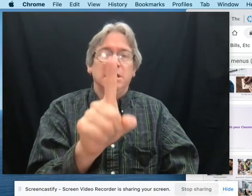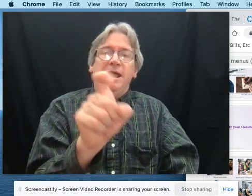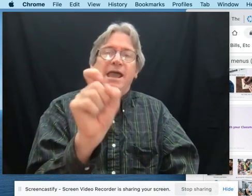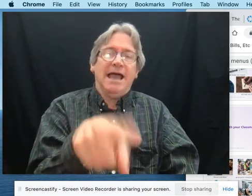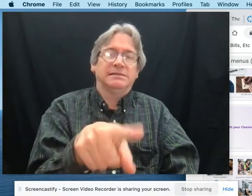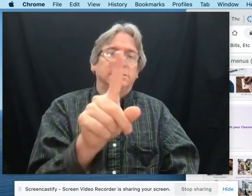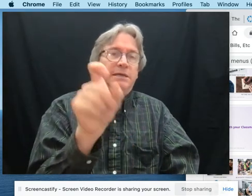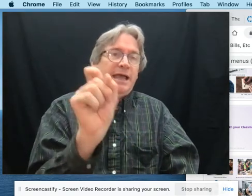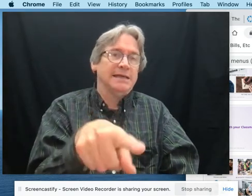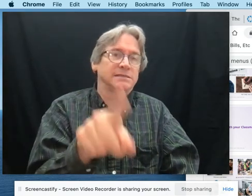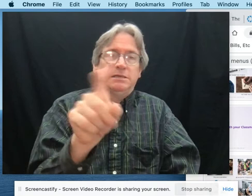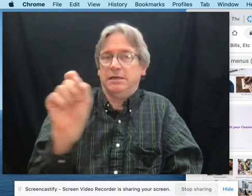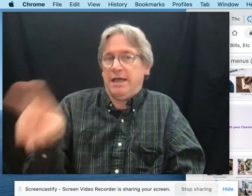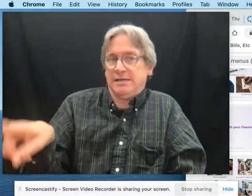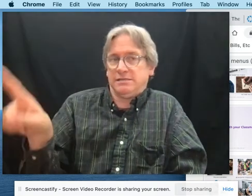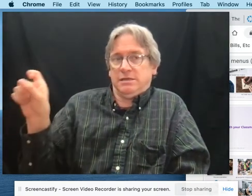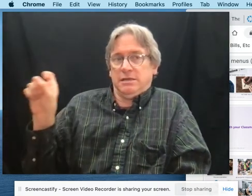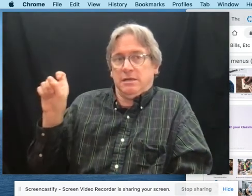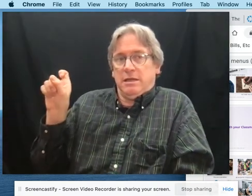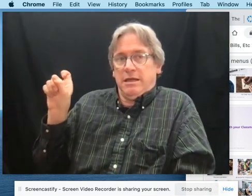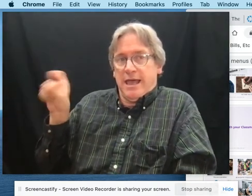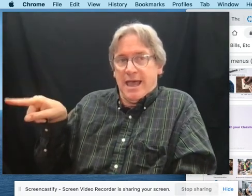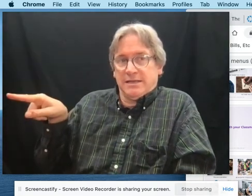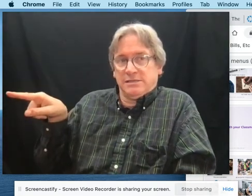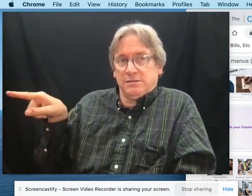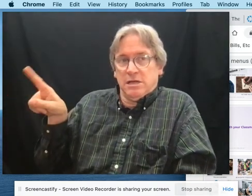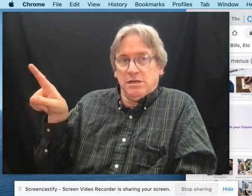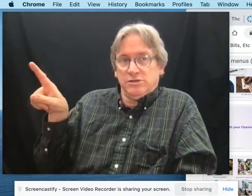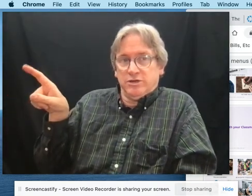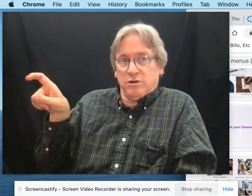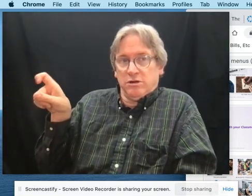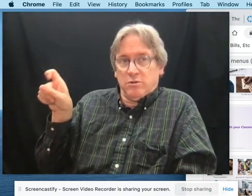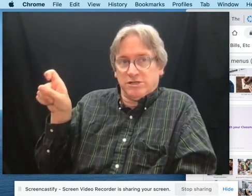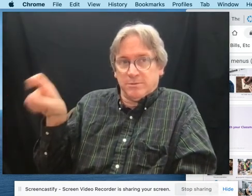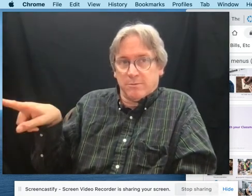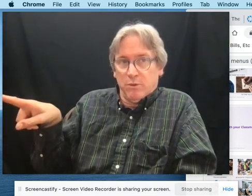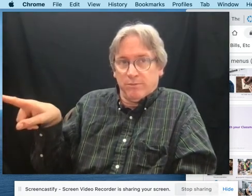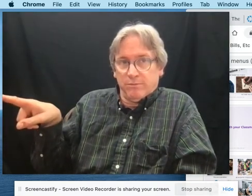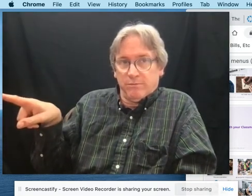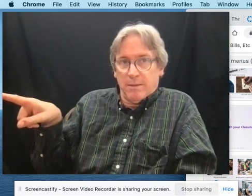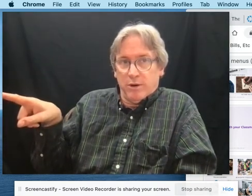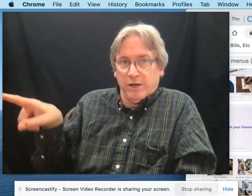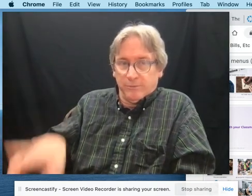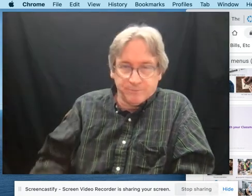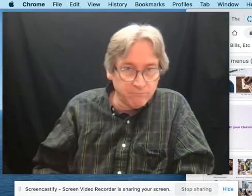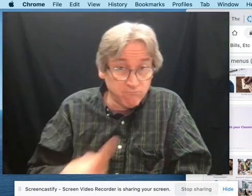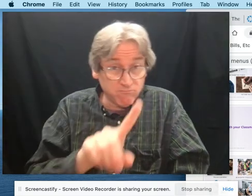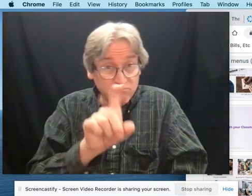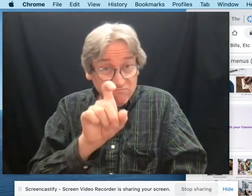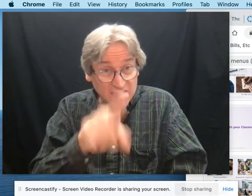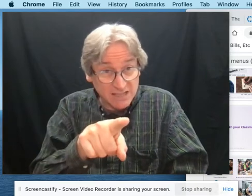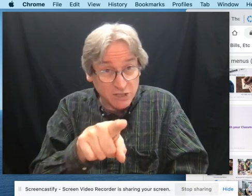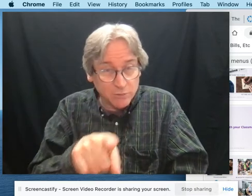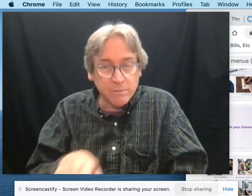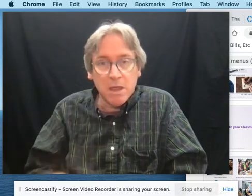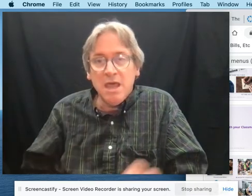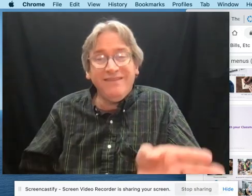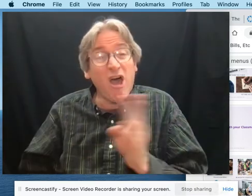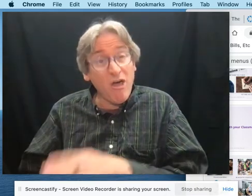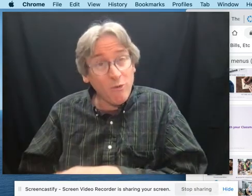something. Ask, ask, ask, ask. So I draw a little question mark, boom, and point at you. Ask